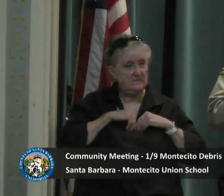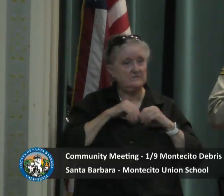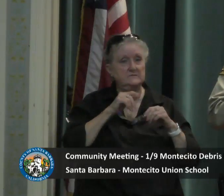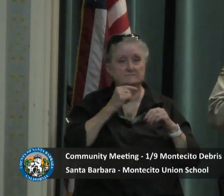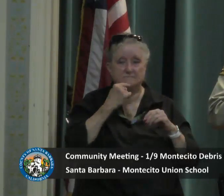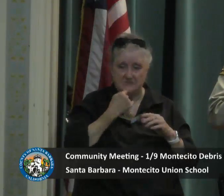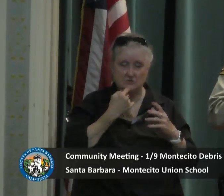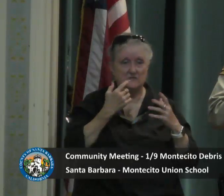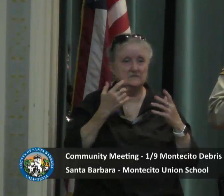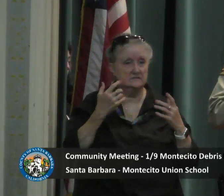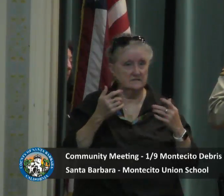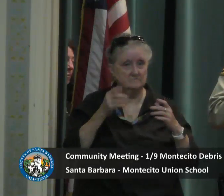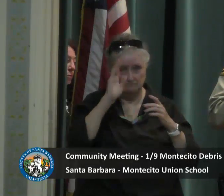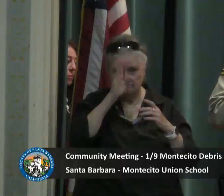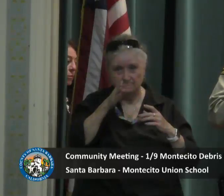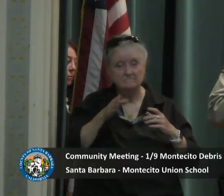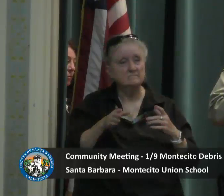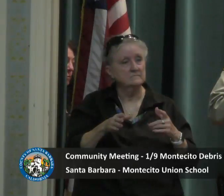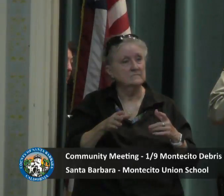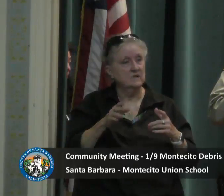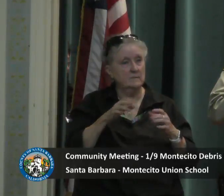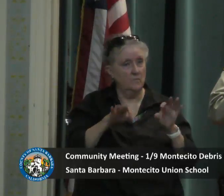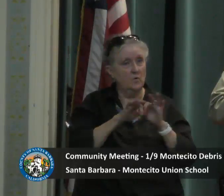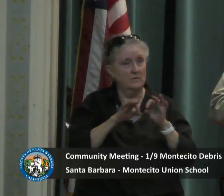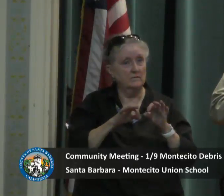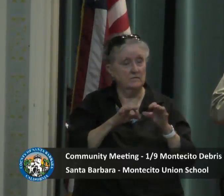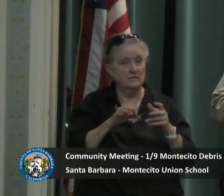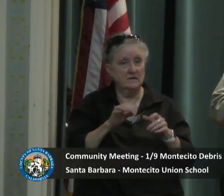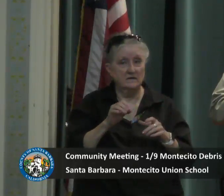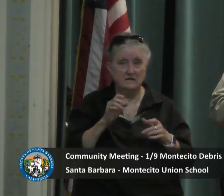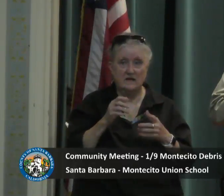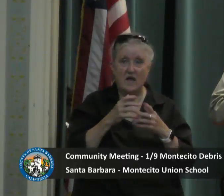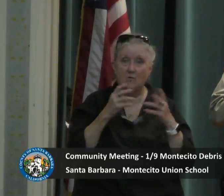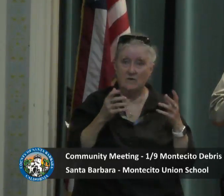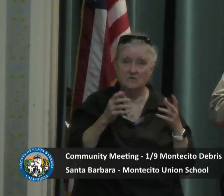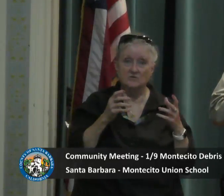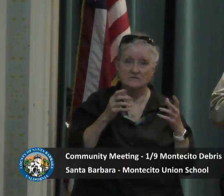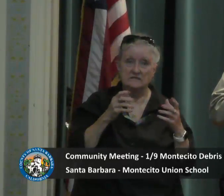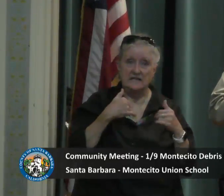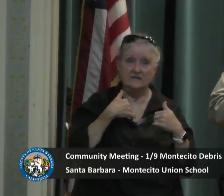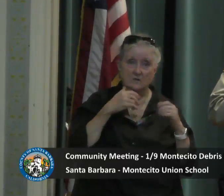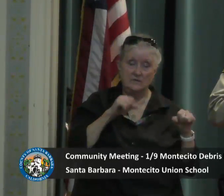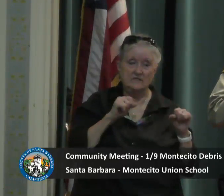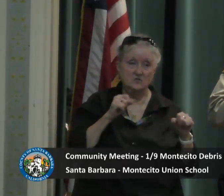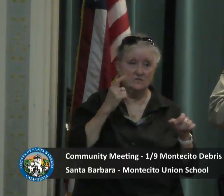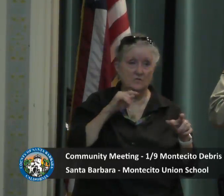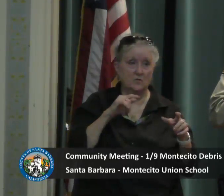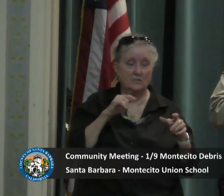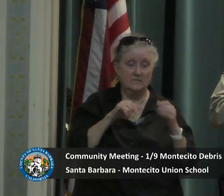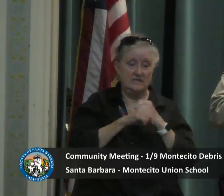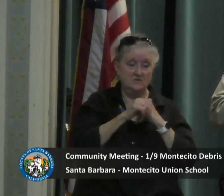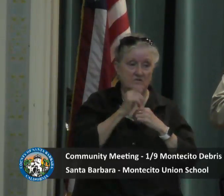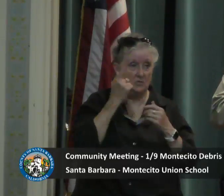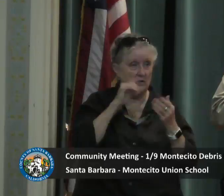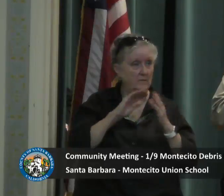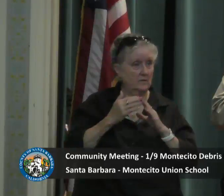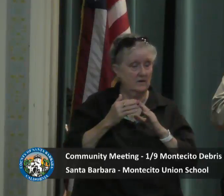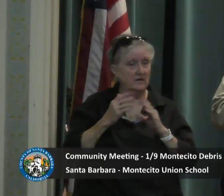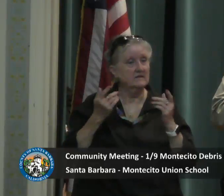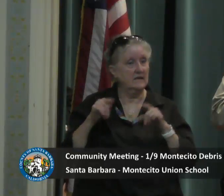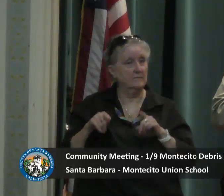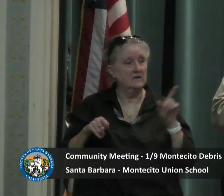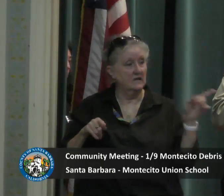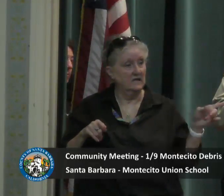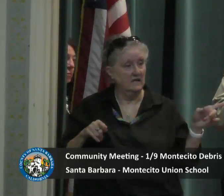direct as he was with us about how important this was and how much this had the potential to be a danger to our community. And as it turns